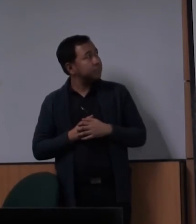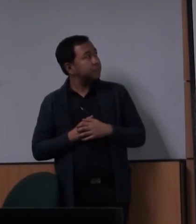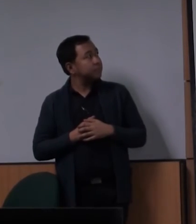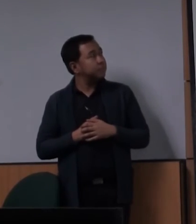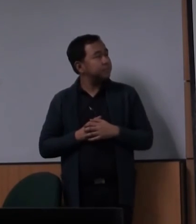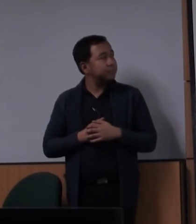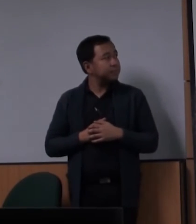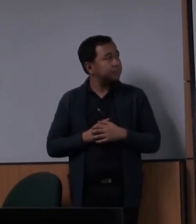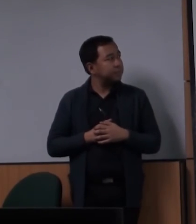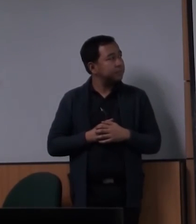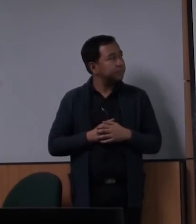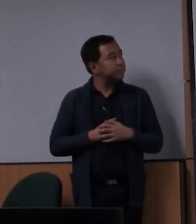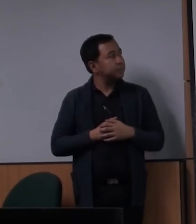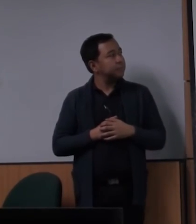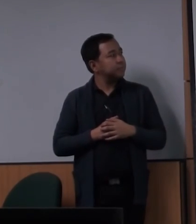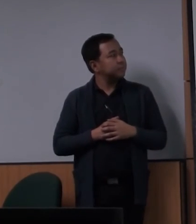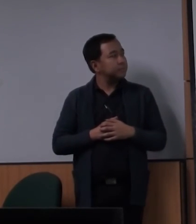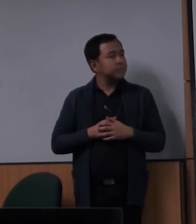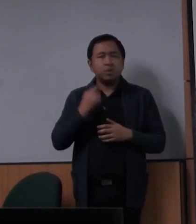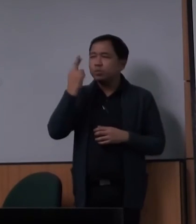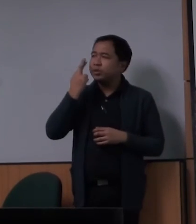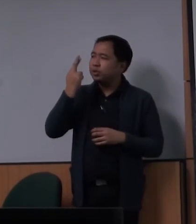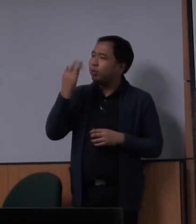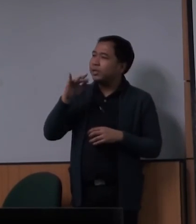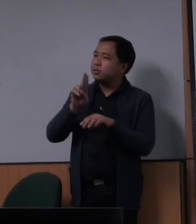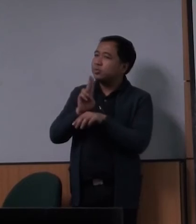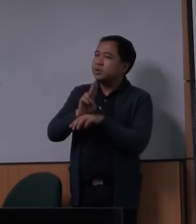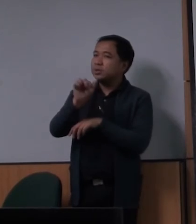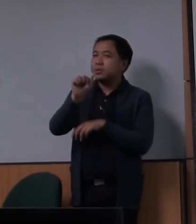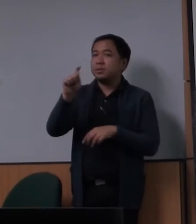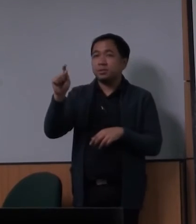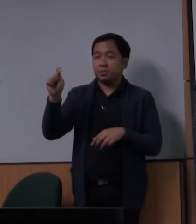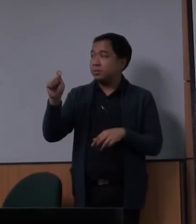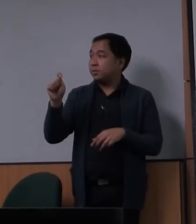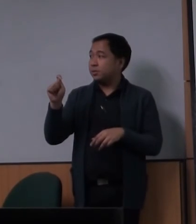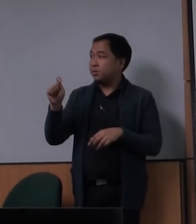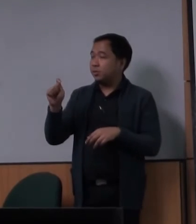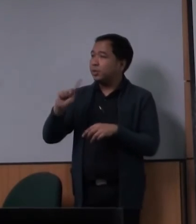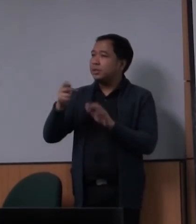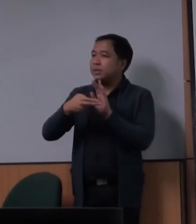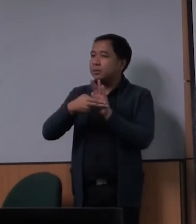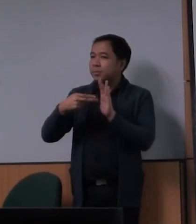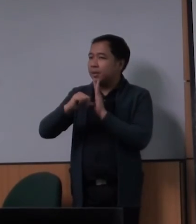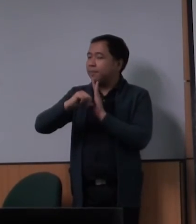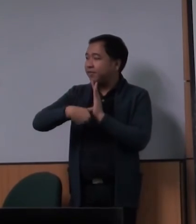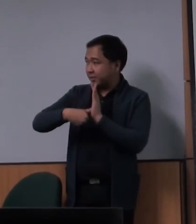Okay. And then here's the features of animated teaching tool that the validators